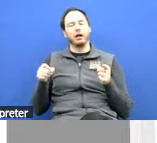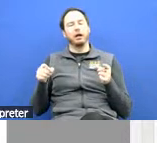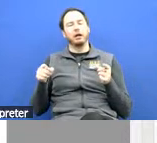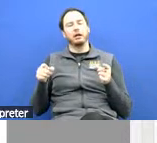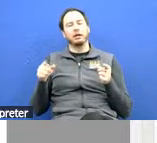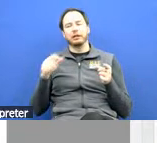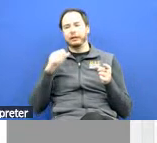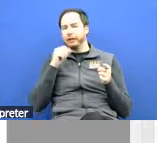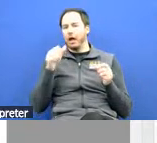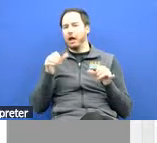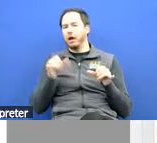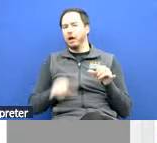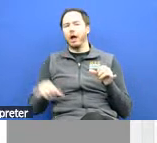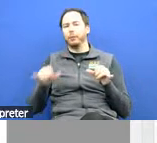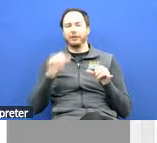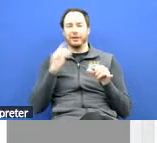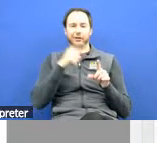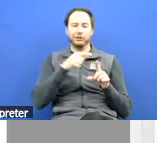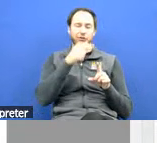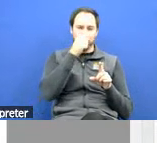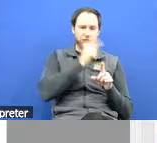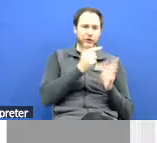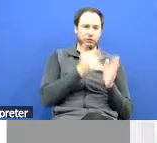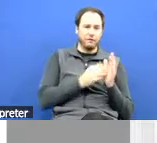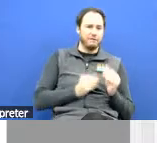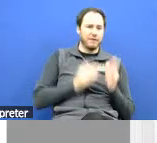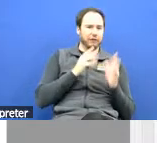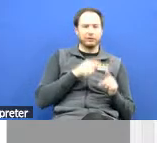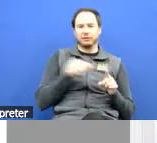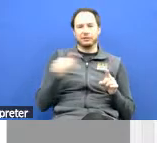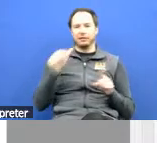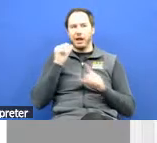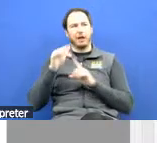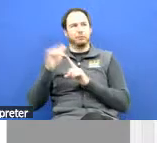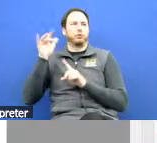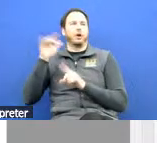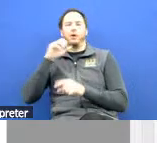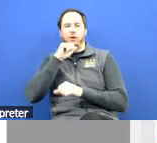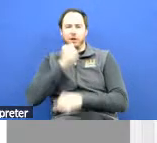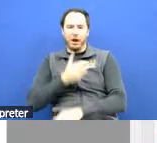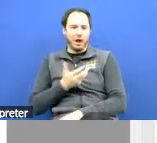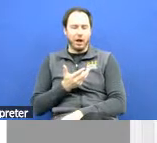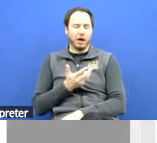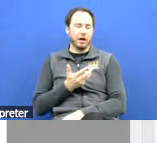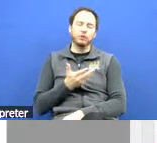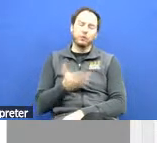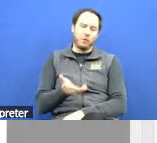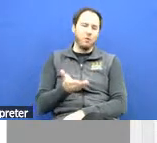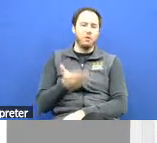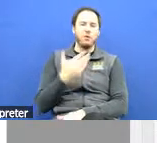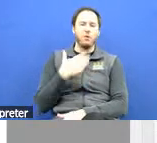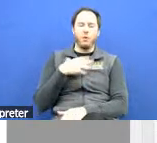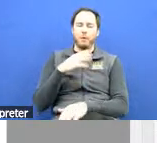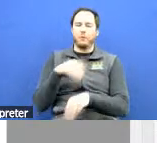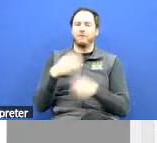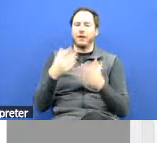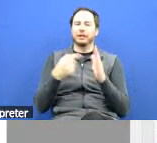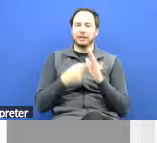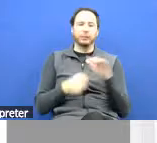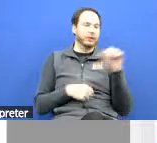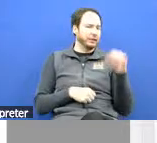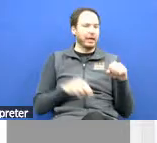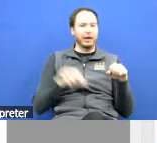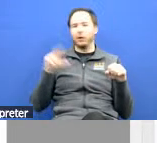typically not like a Greek Revival, for sticking with that example. So the idea is we want to give some examples of what